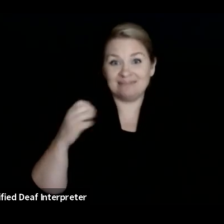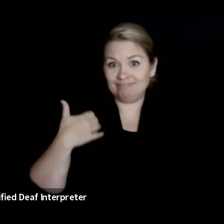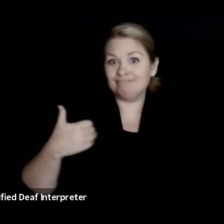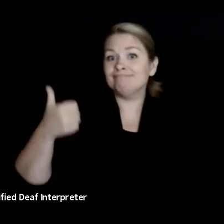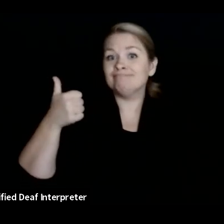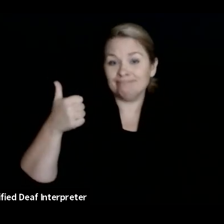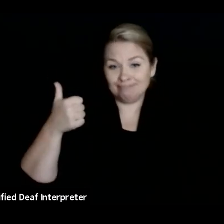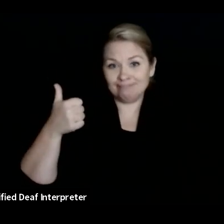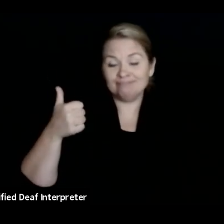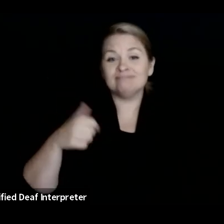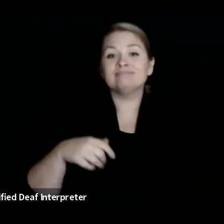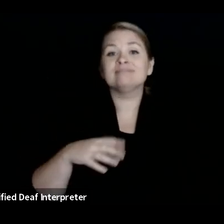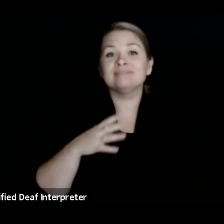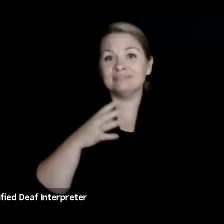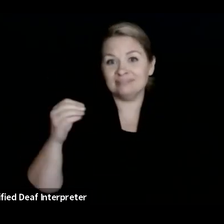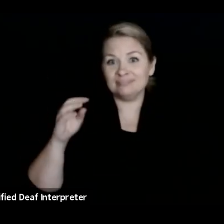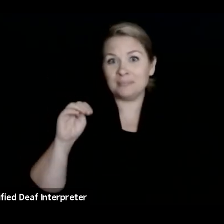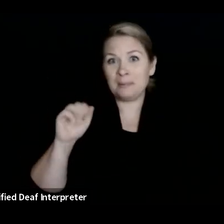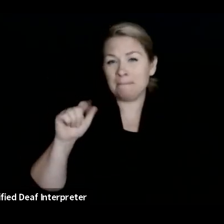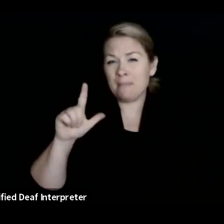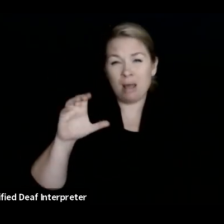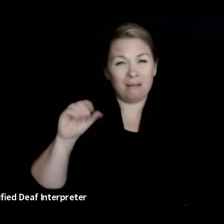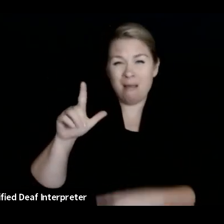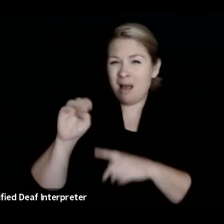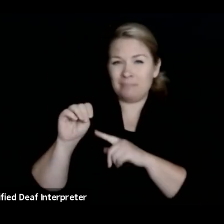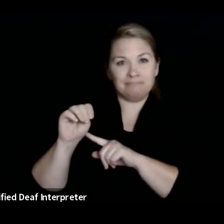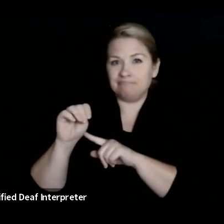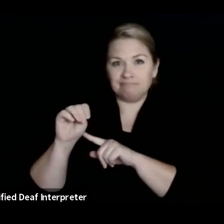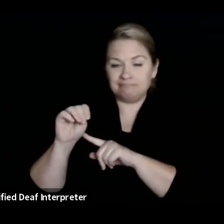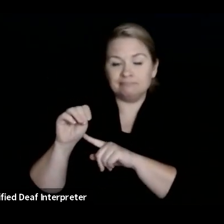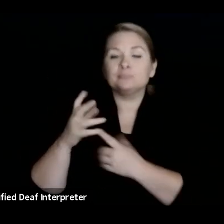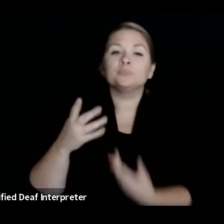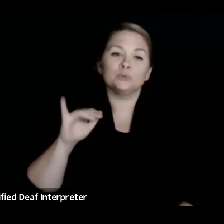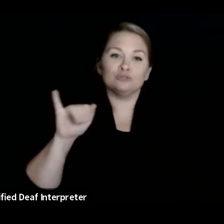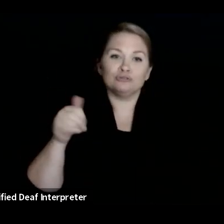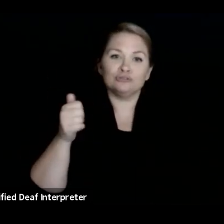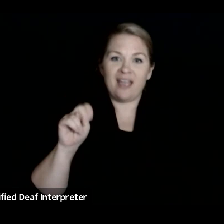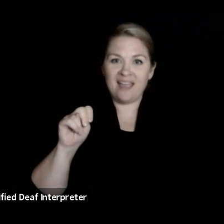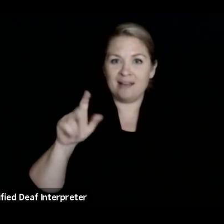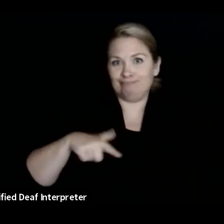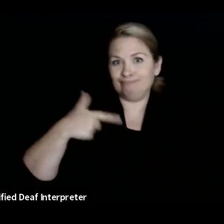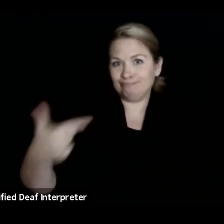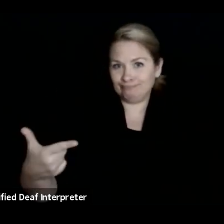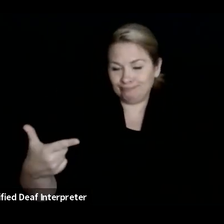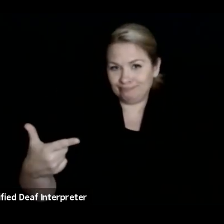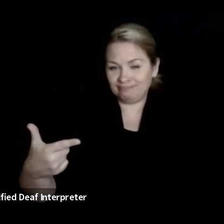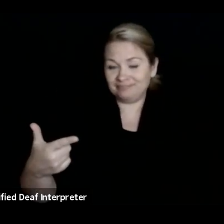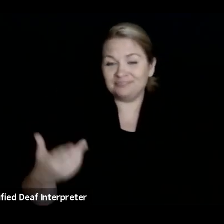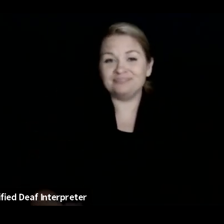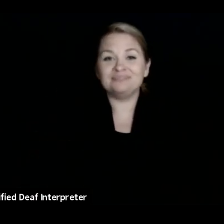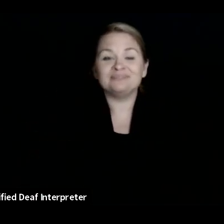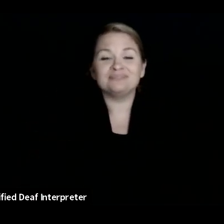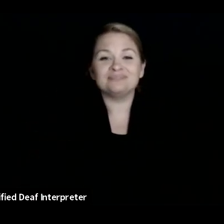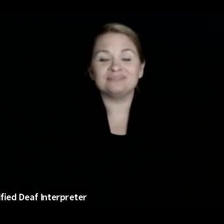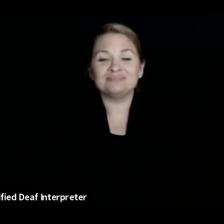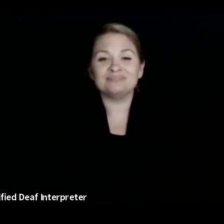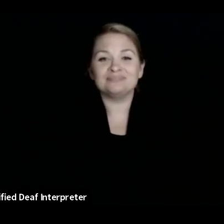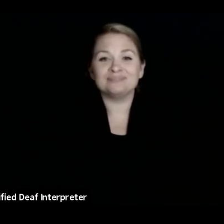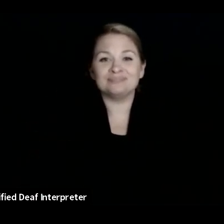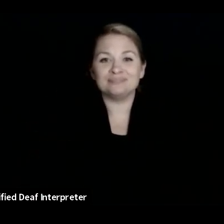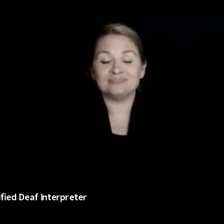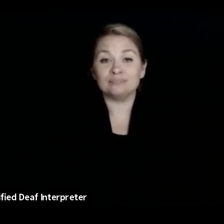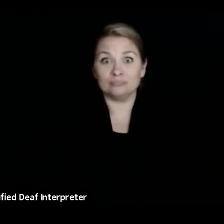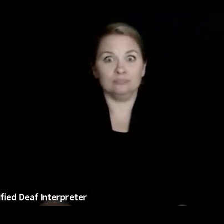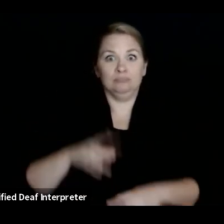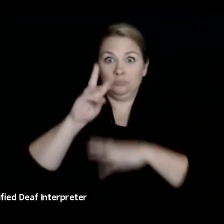Chris. Thank you, Mike. So to start with the global perspective, today, as